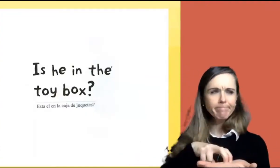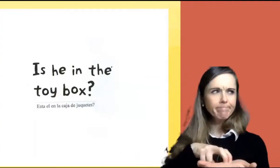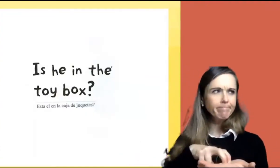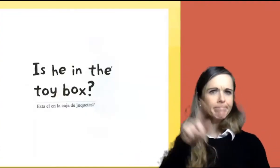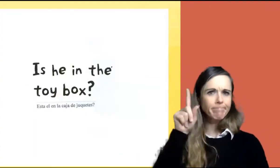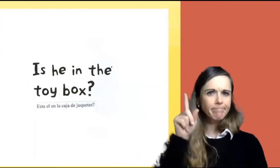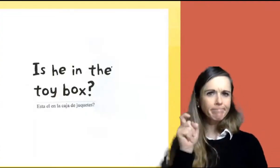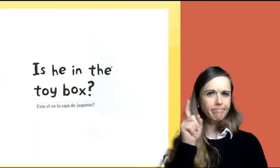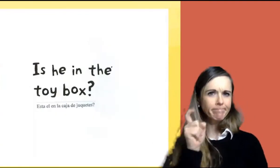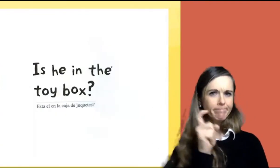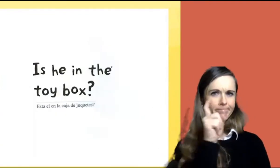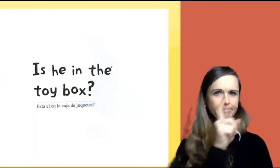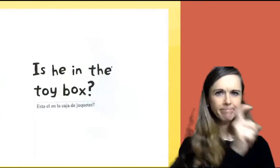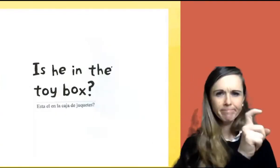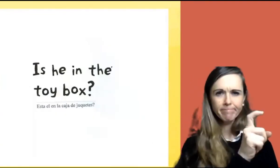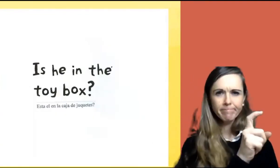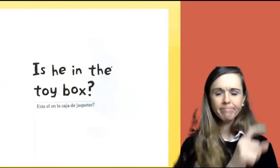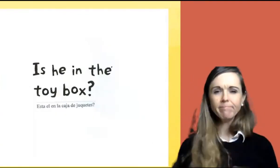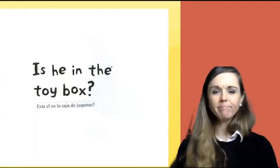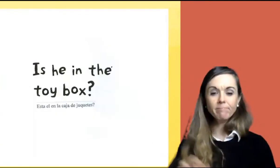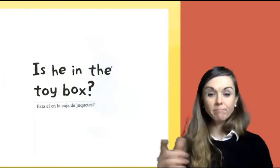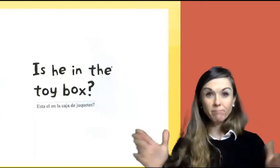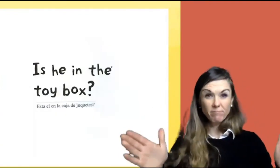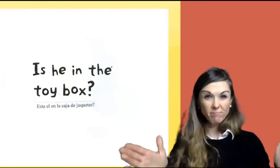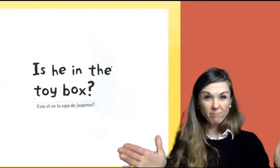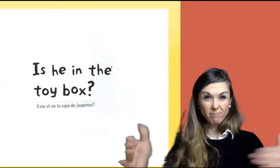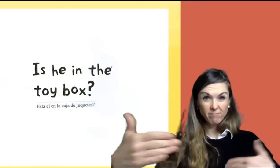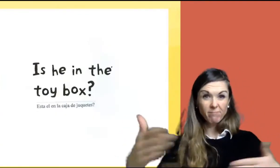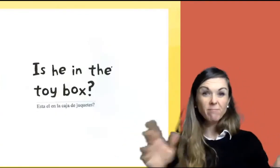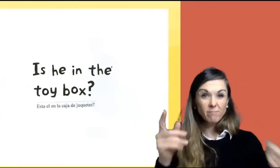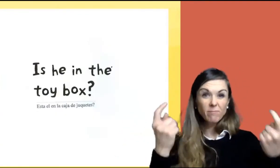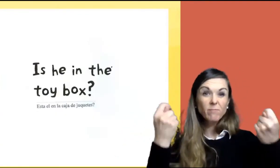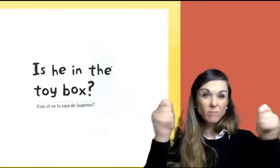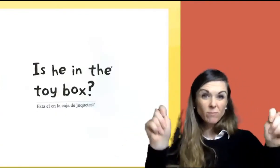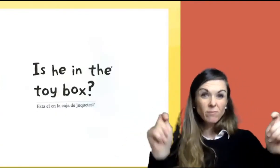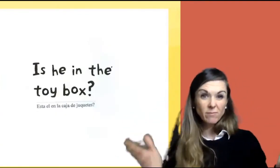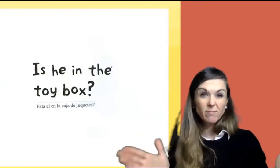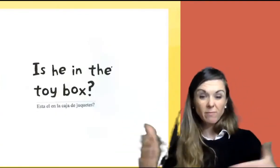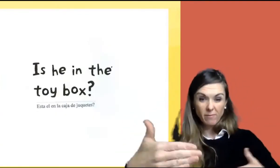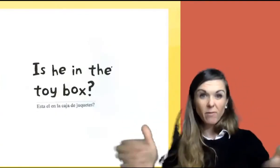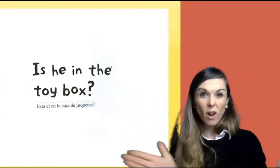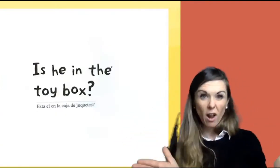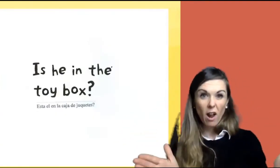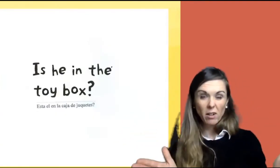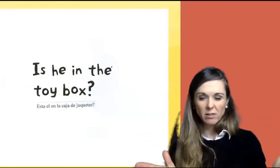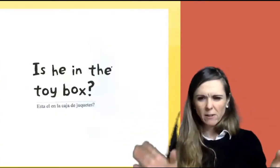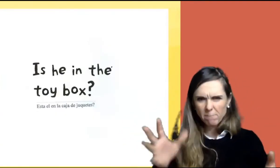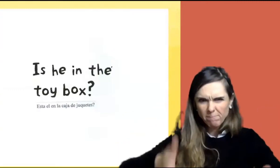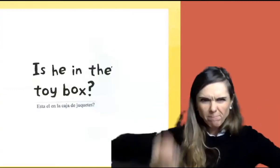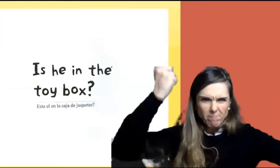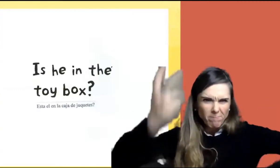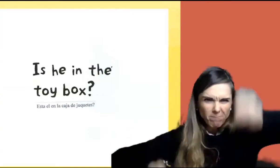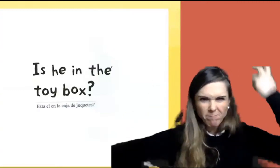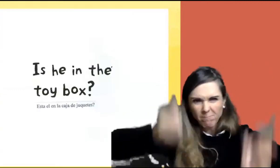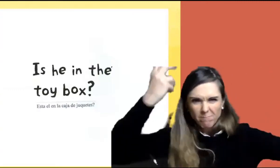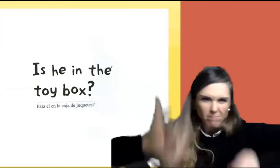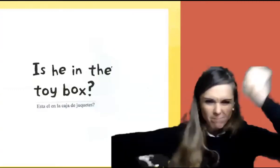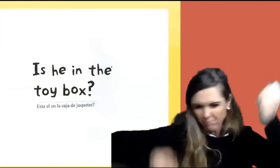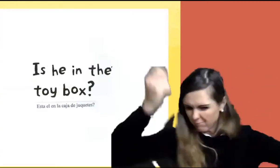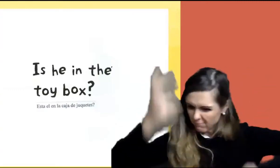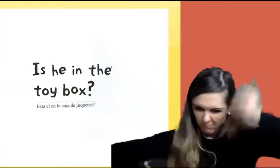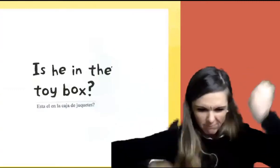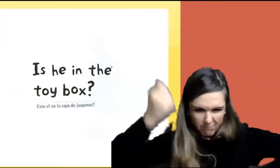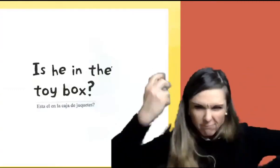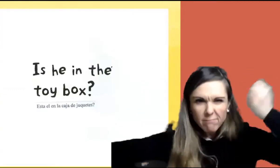Maisy gets out of bed, walks over to her toy box, starts